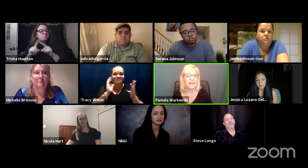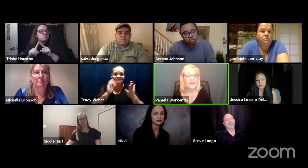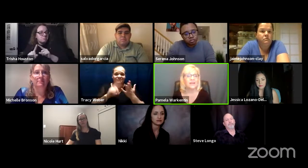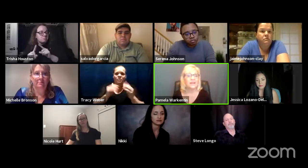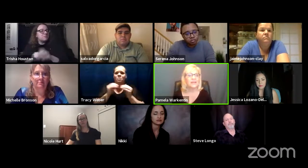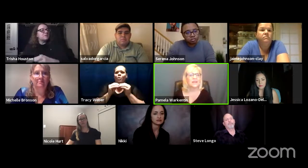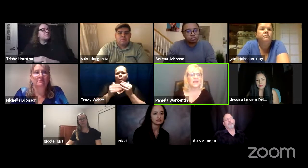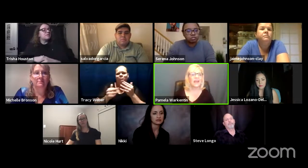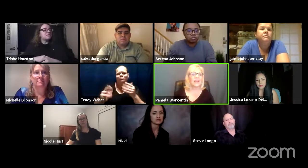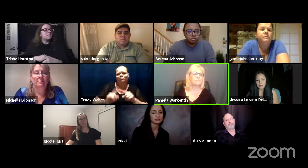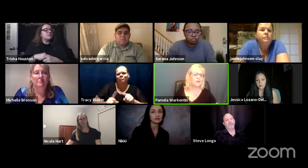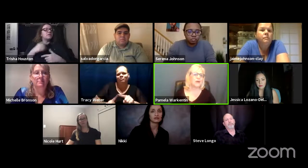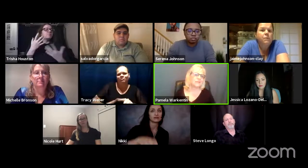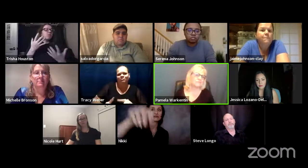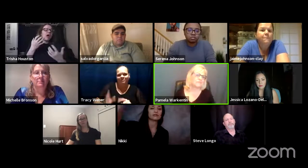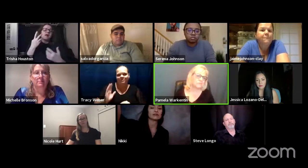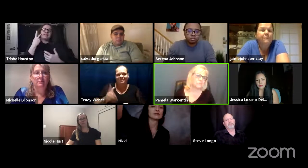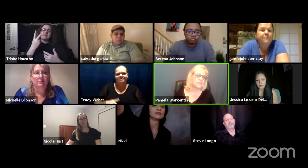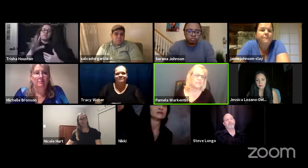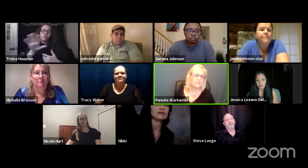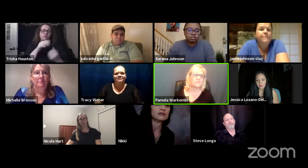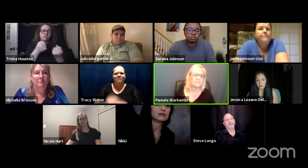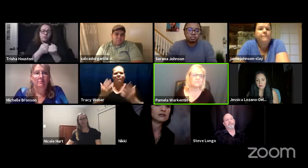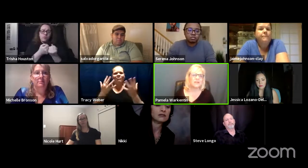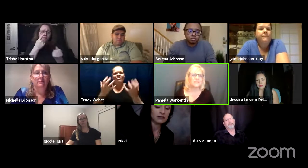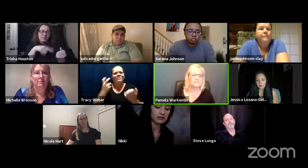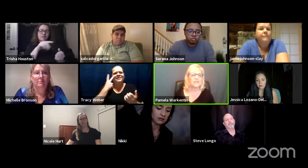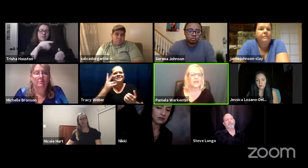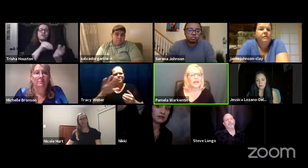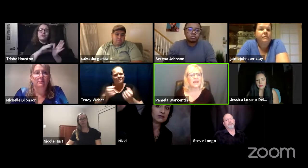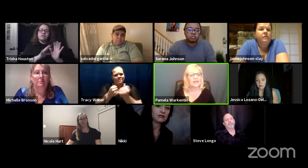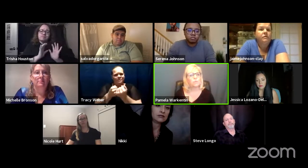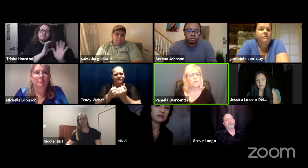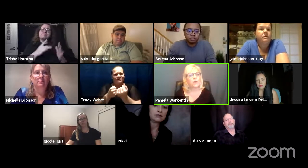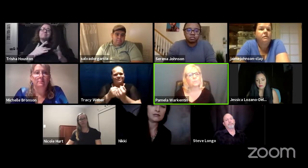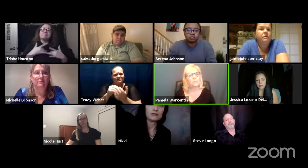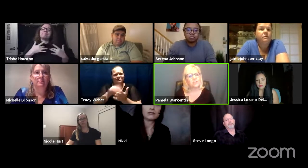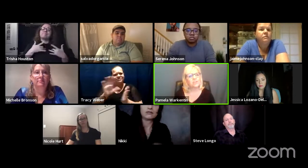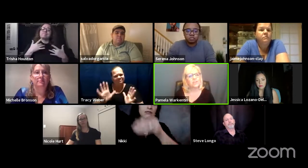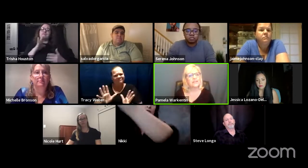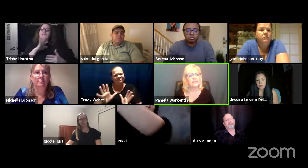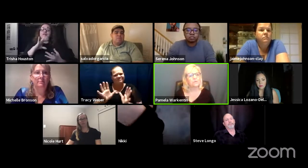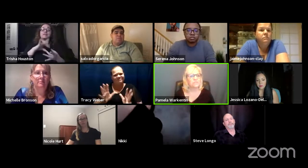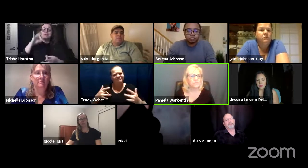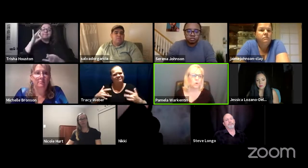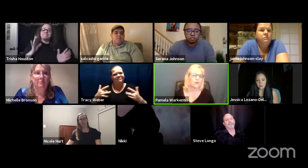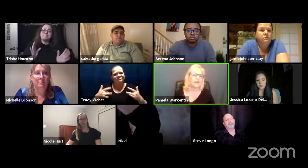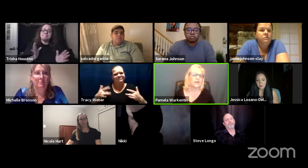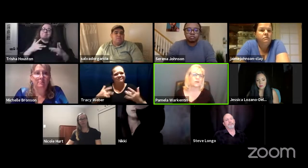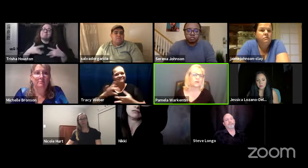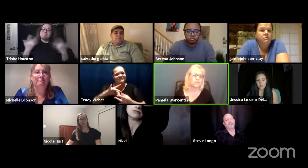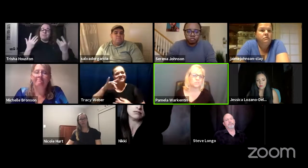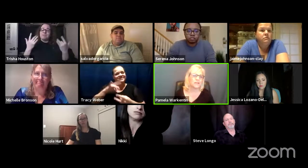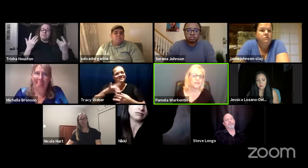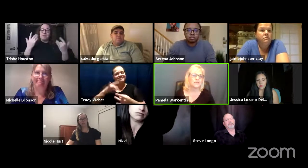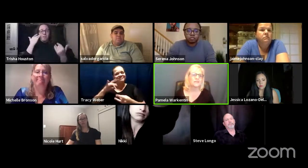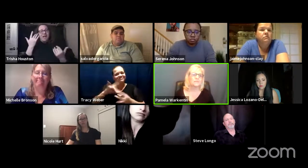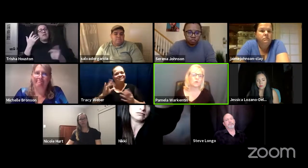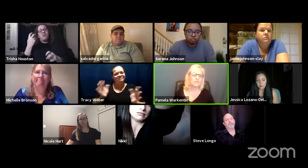Halloween, and a variety of different types of events. And I would appreciate your support and encouragement so that